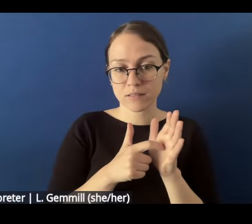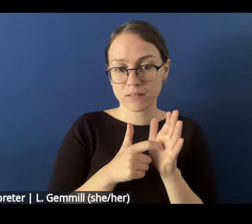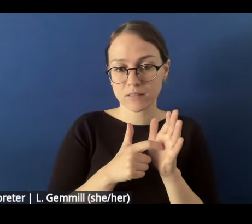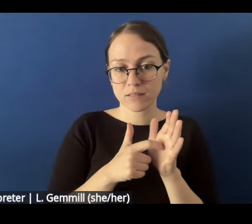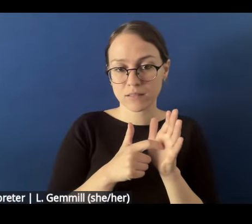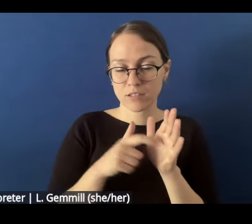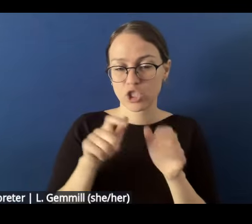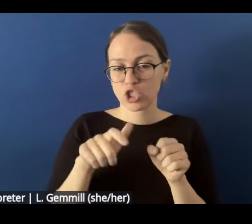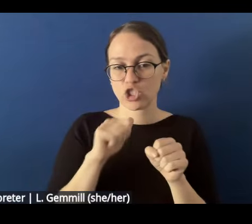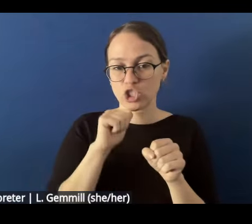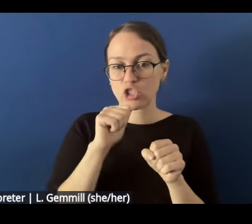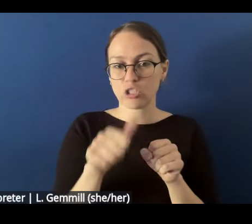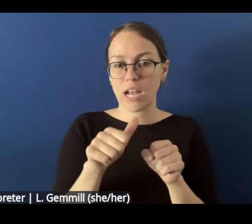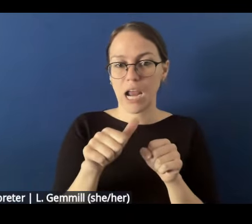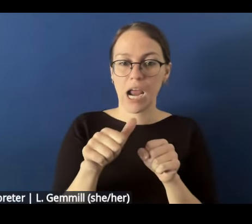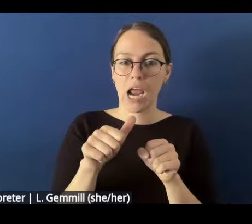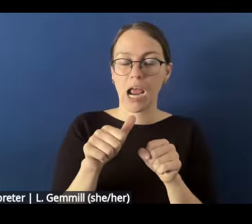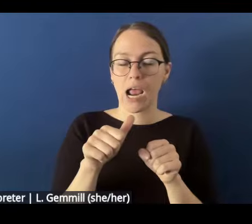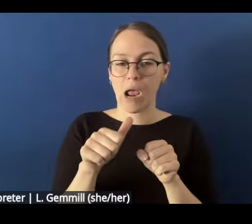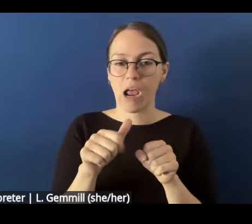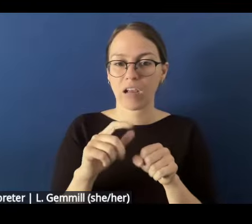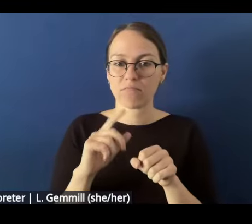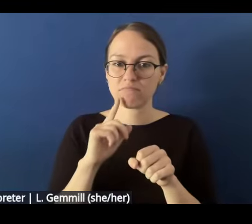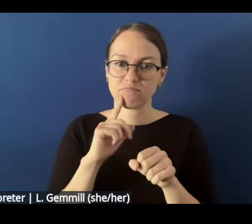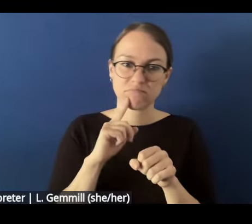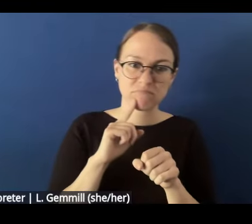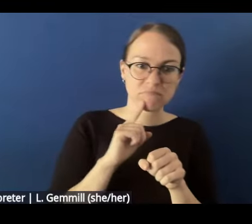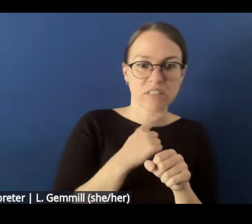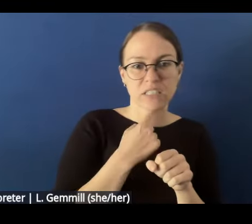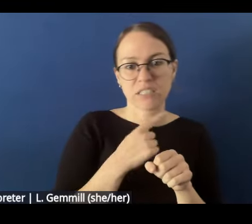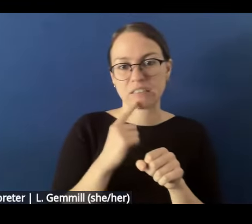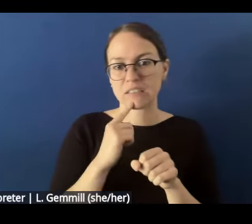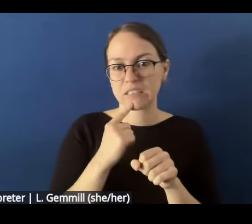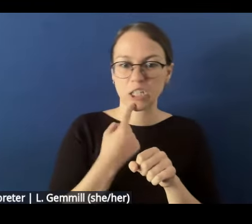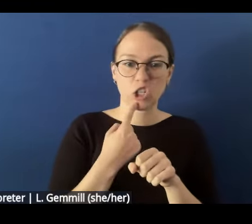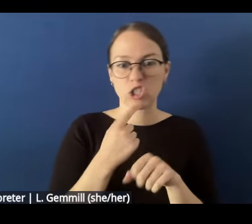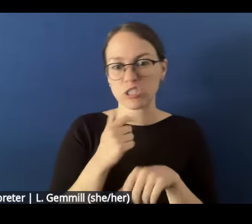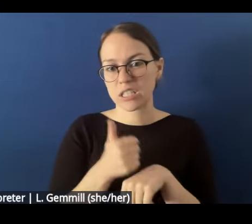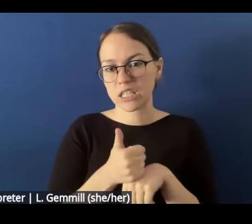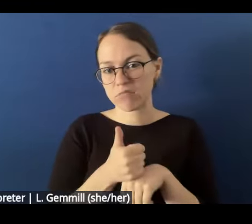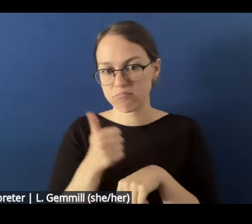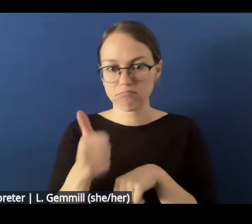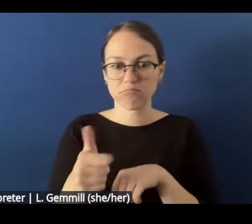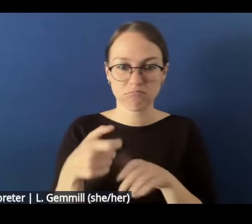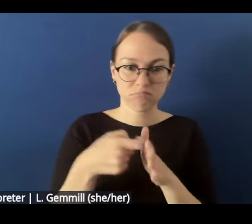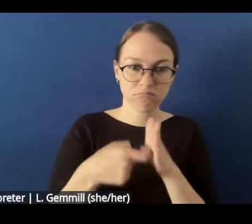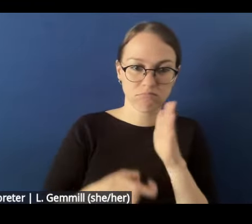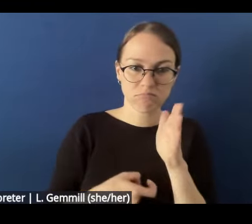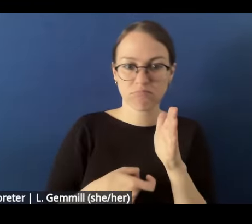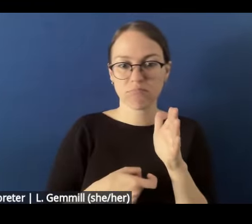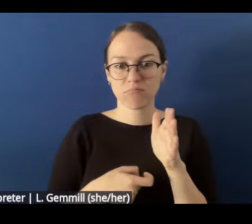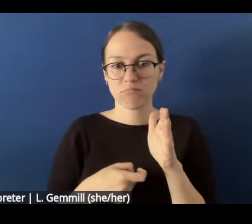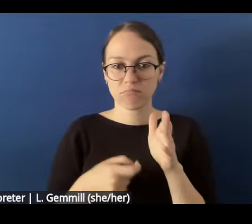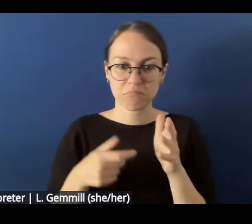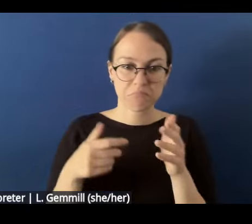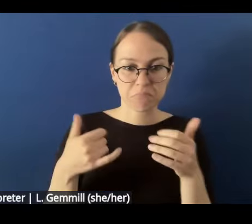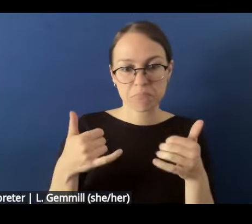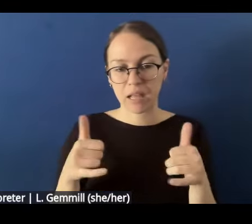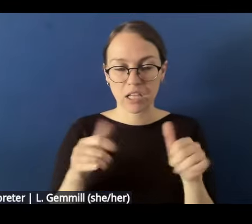heavy-handedness to where this can be used as a political tool to maybe just throw stuff at the wall to see what sticks. And the only reason I say that is because I was made aware